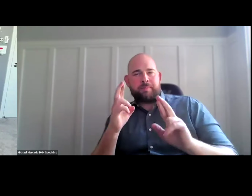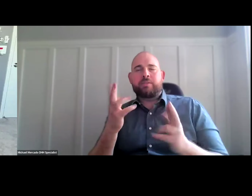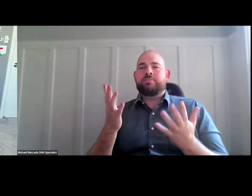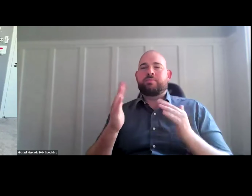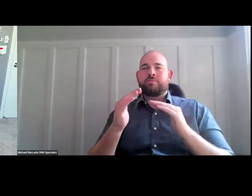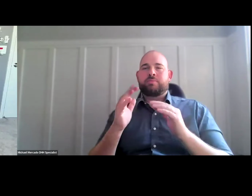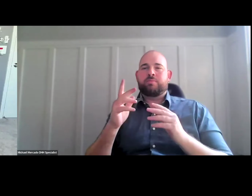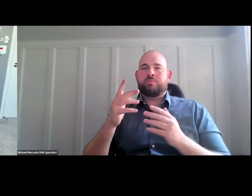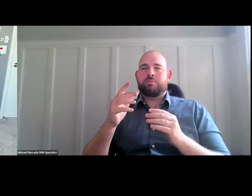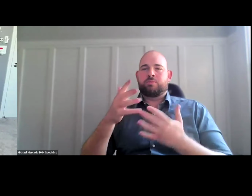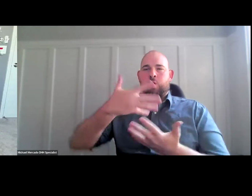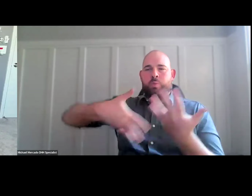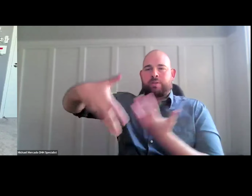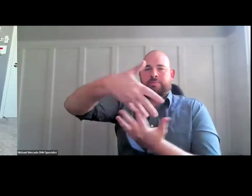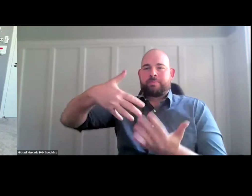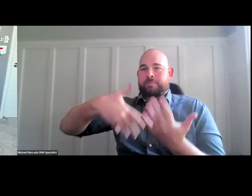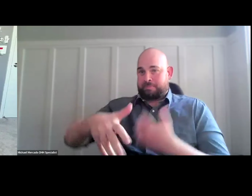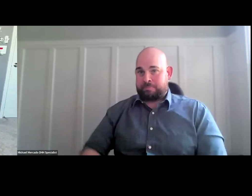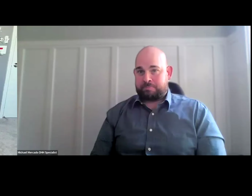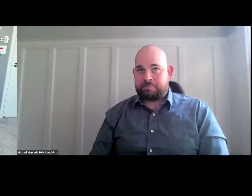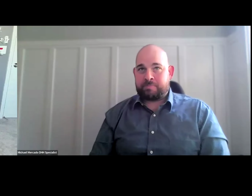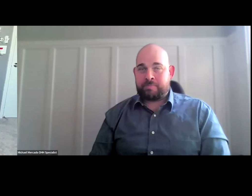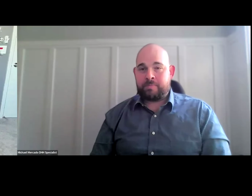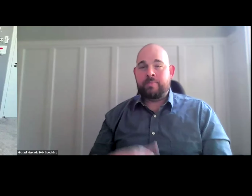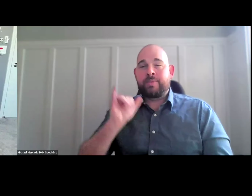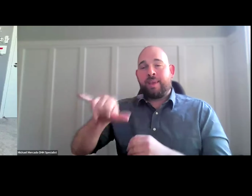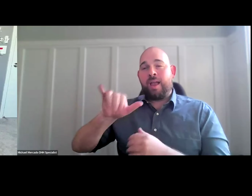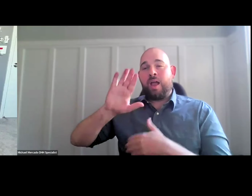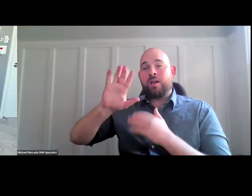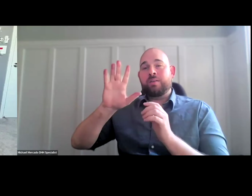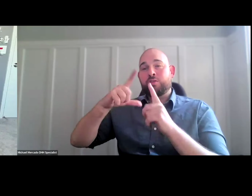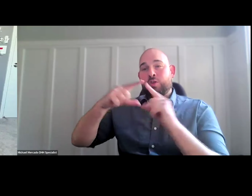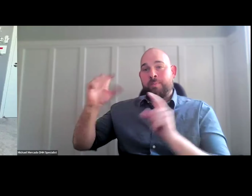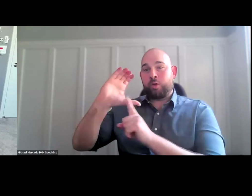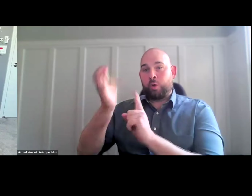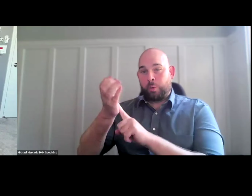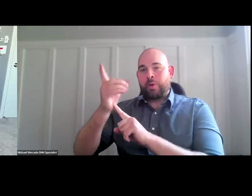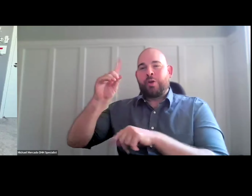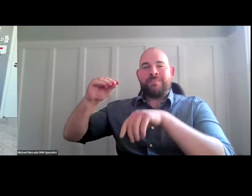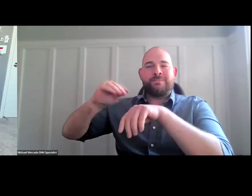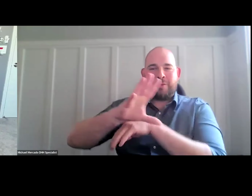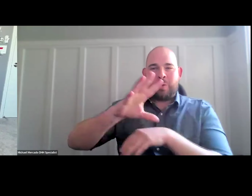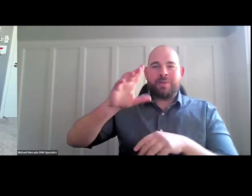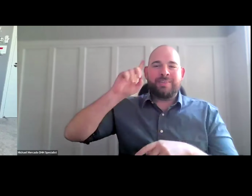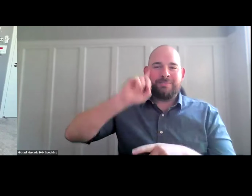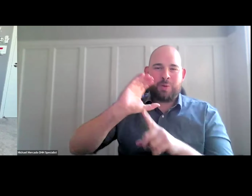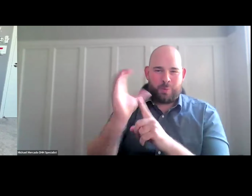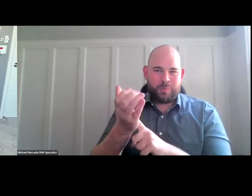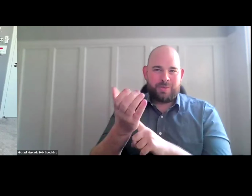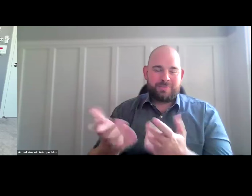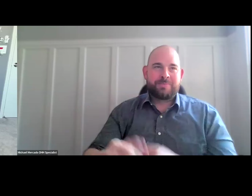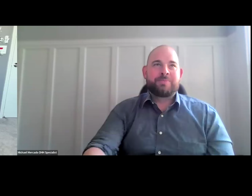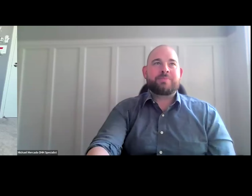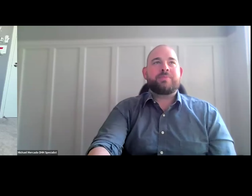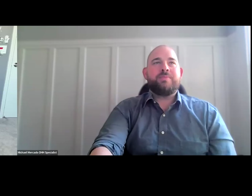little bit more firm or formal, right? Generally in hearing culture, their respect is much more